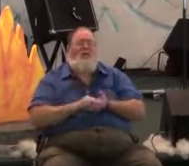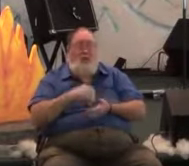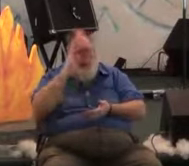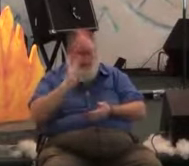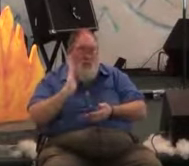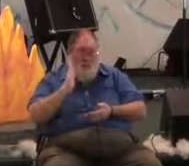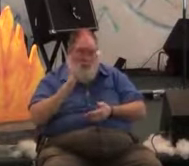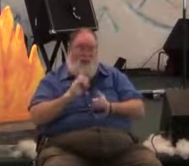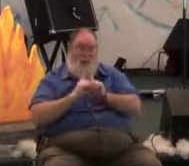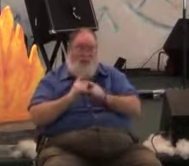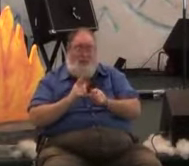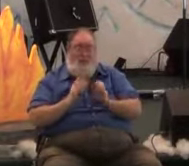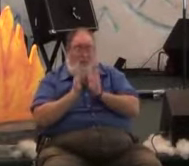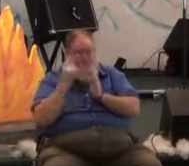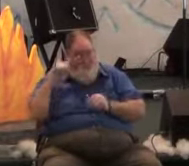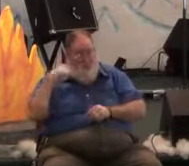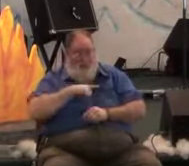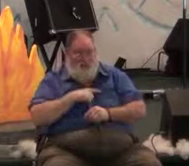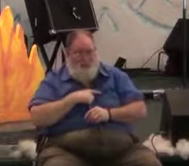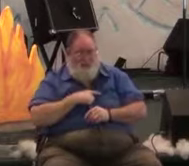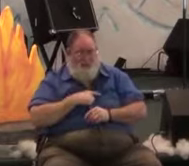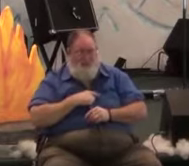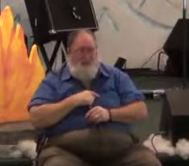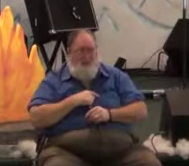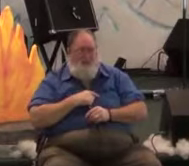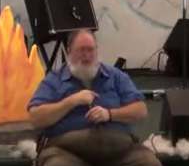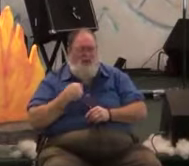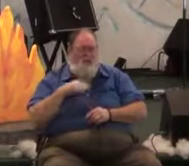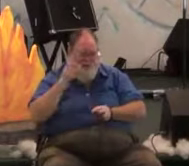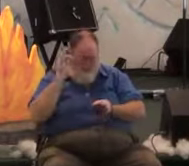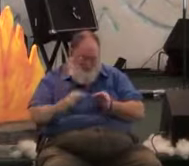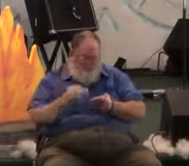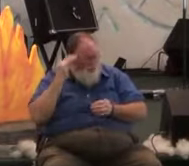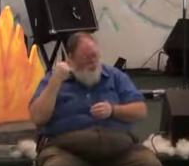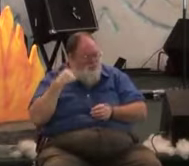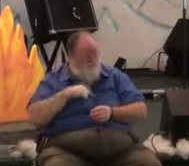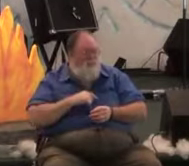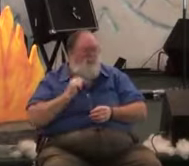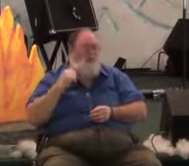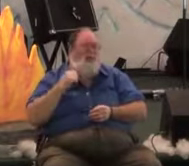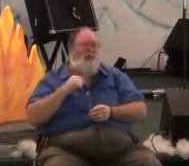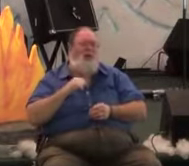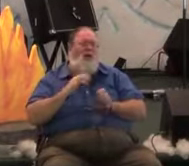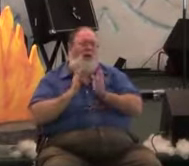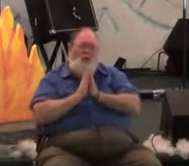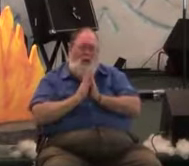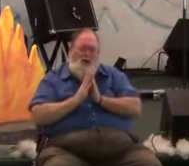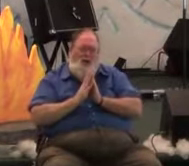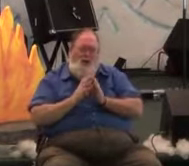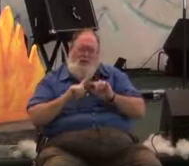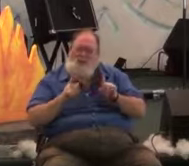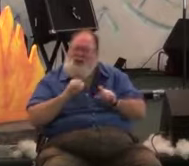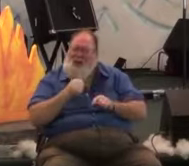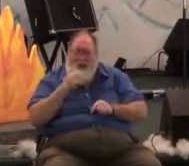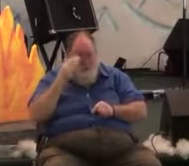that. And then we decided, why would we pray and not believe? And that's James 1:6-8. I